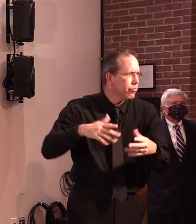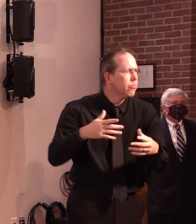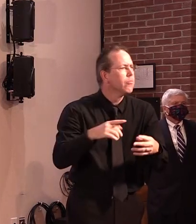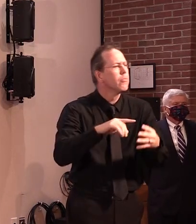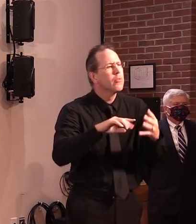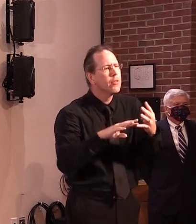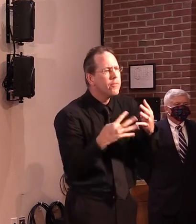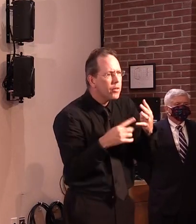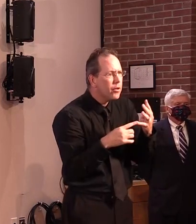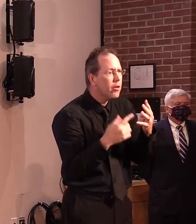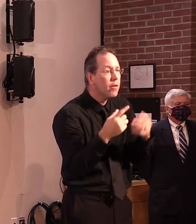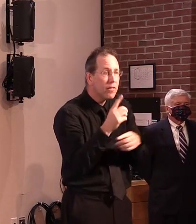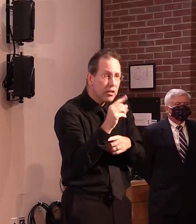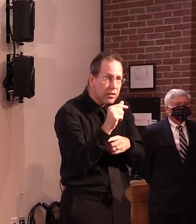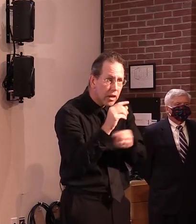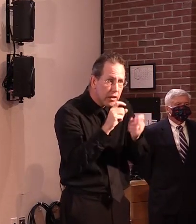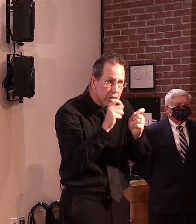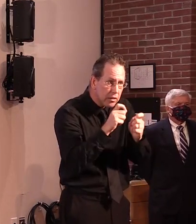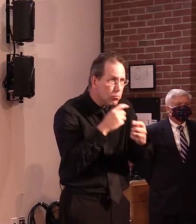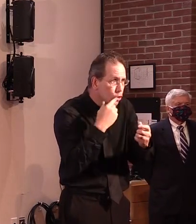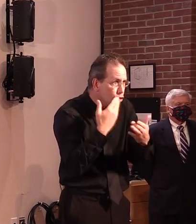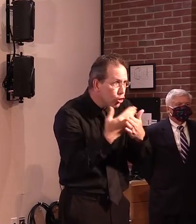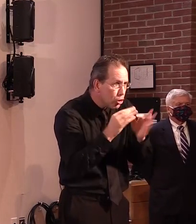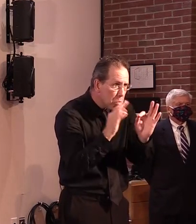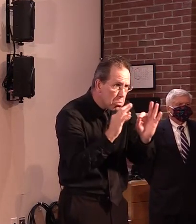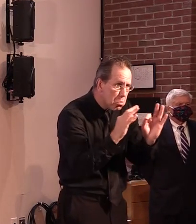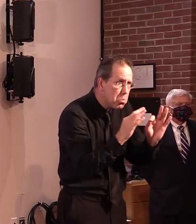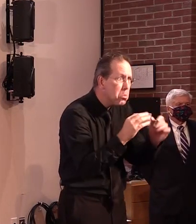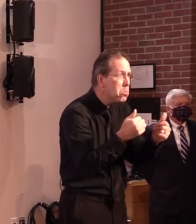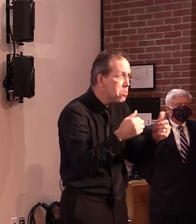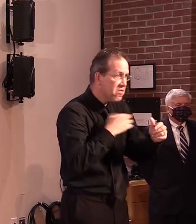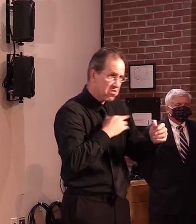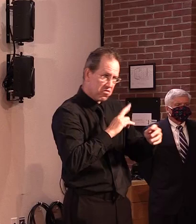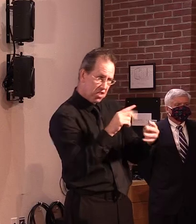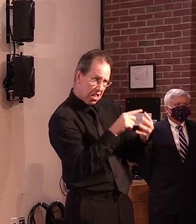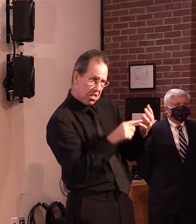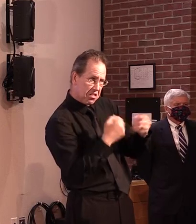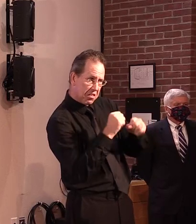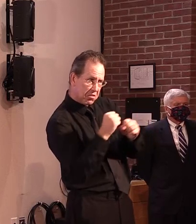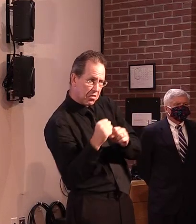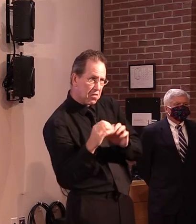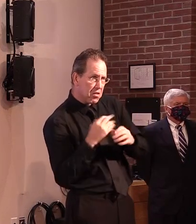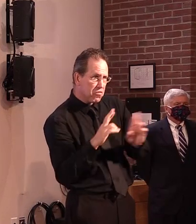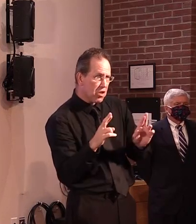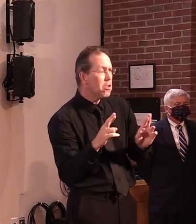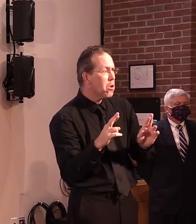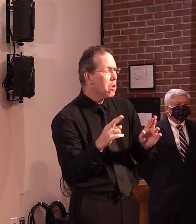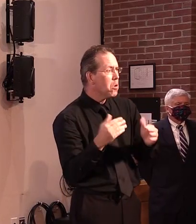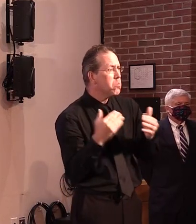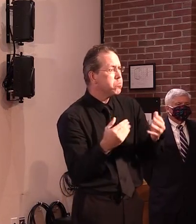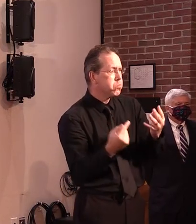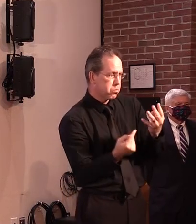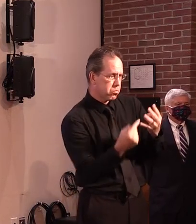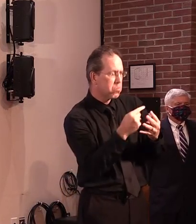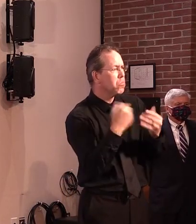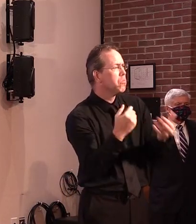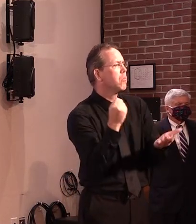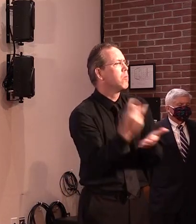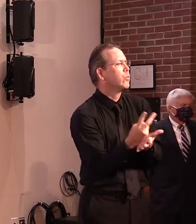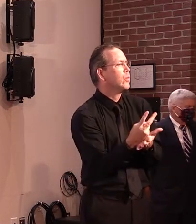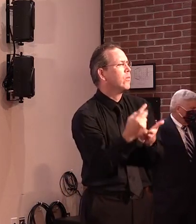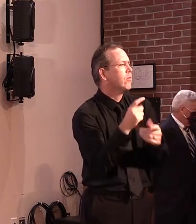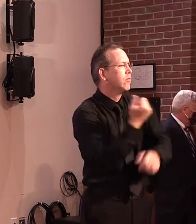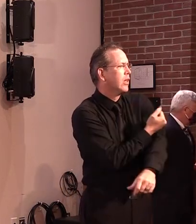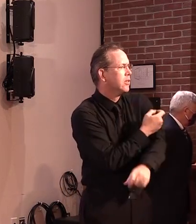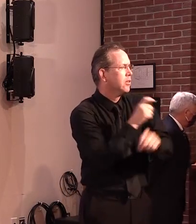good that we don't even need to go any further. Let's just get this thing approved. So you have an independent body. I